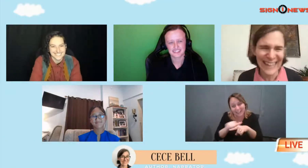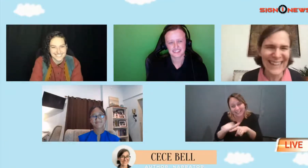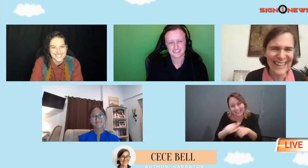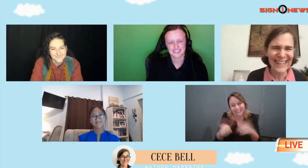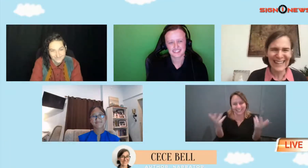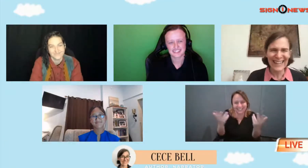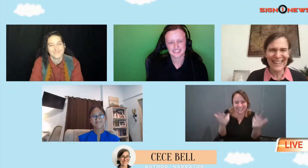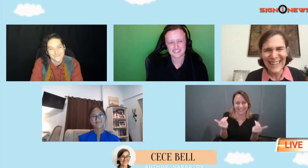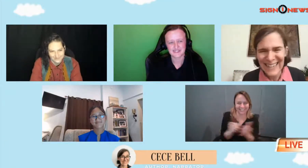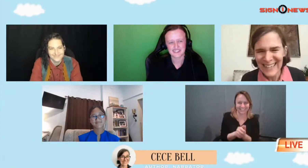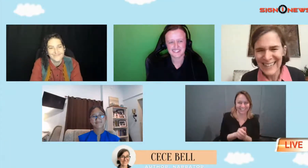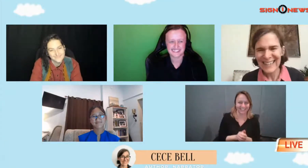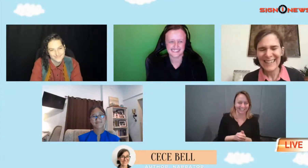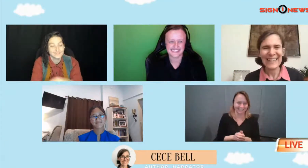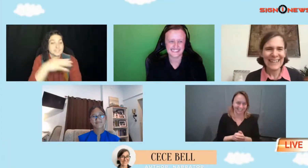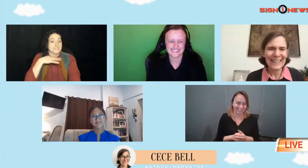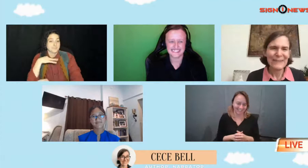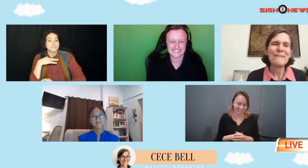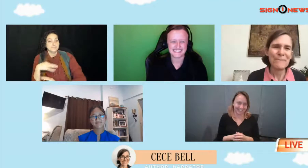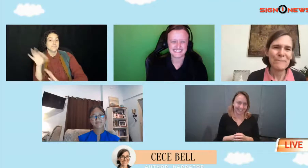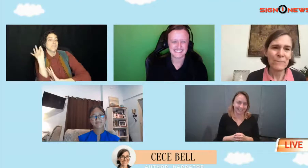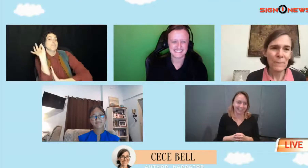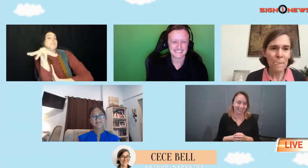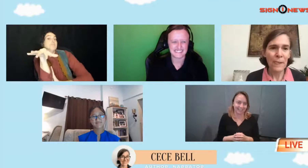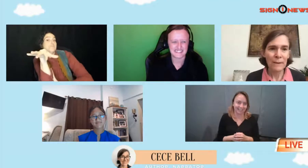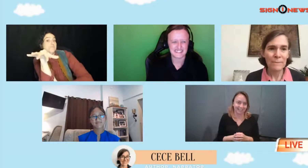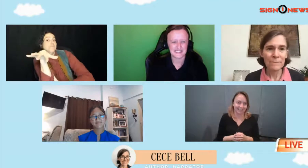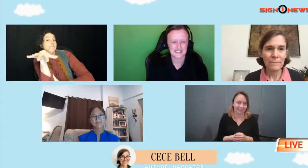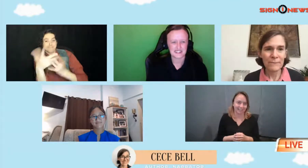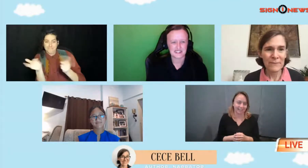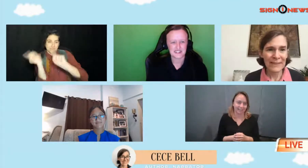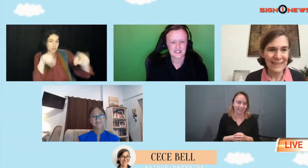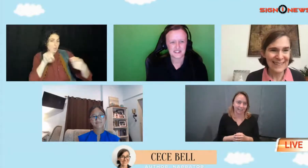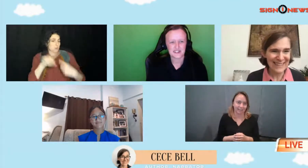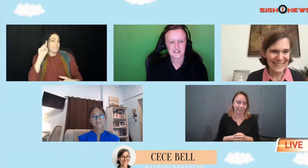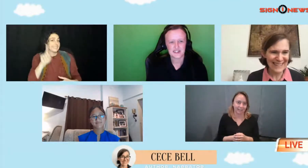Yes. Yes, you will.